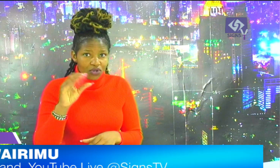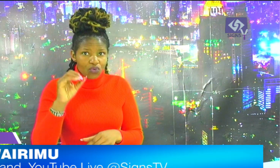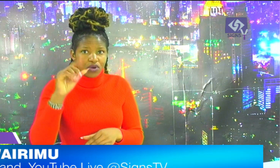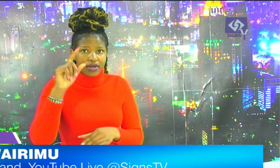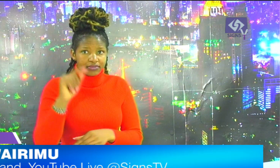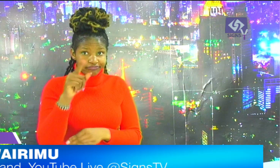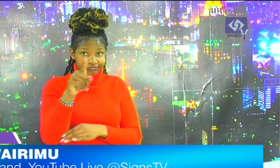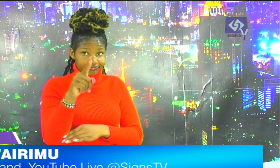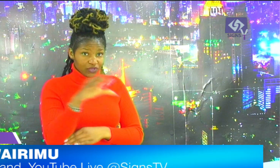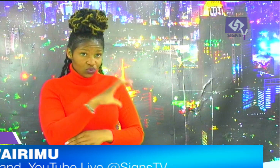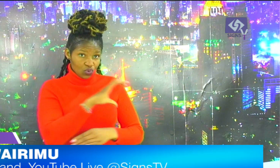At the same